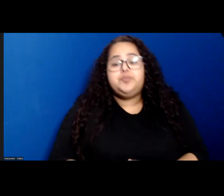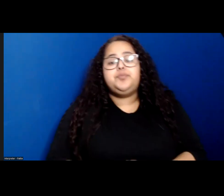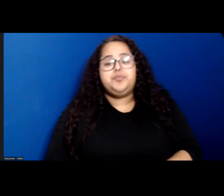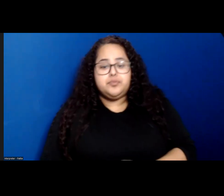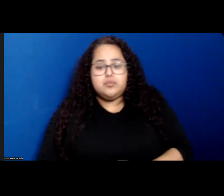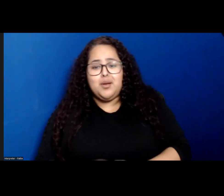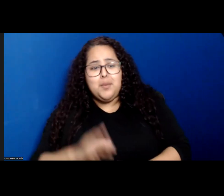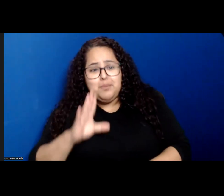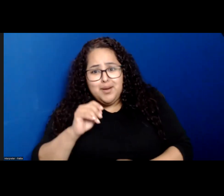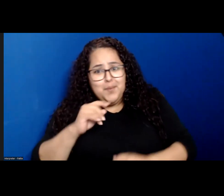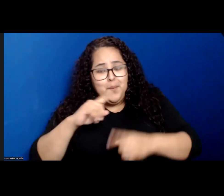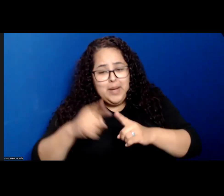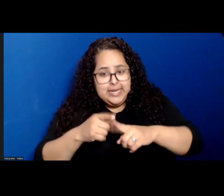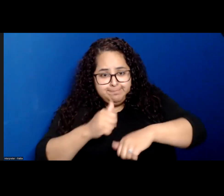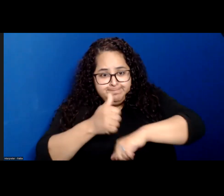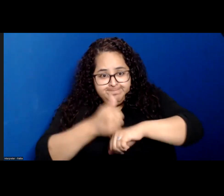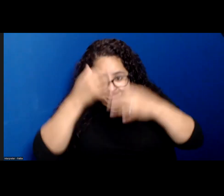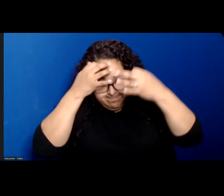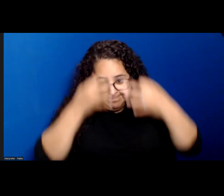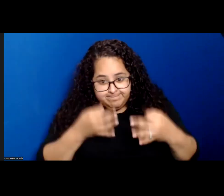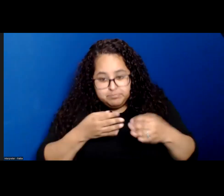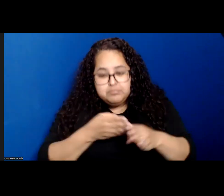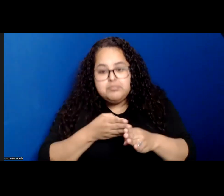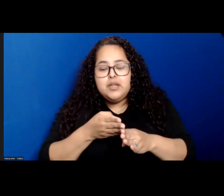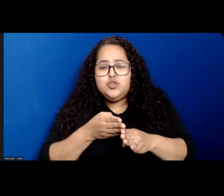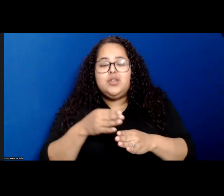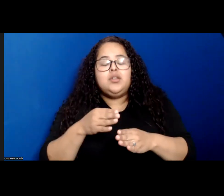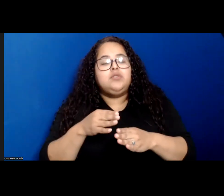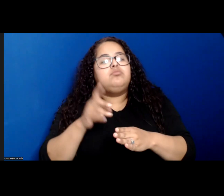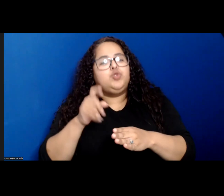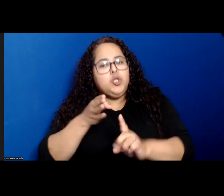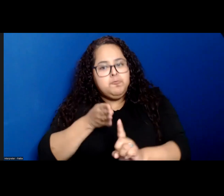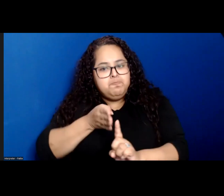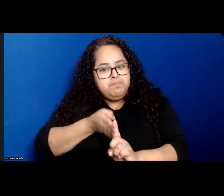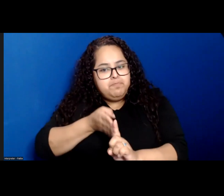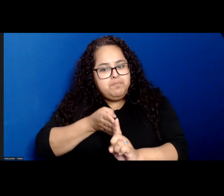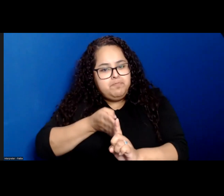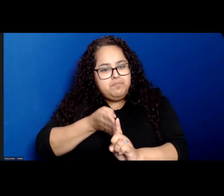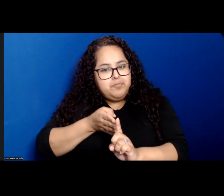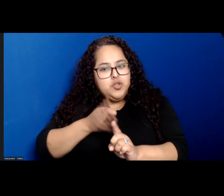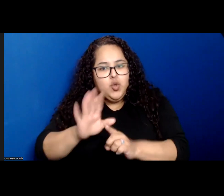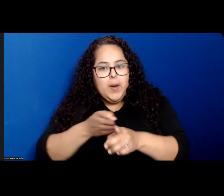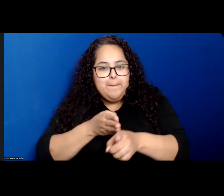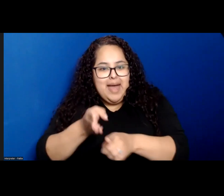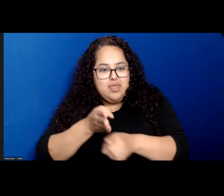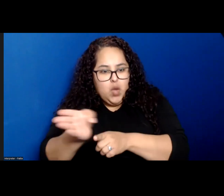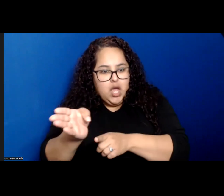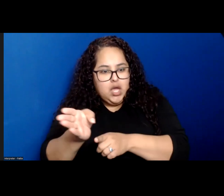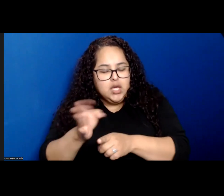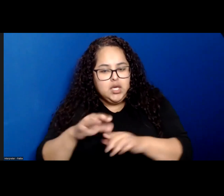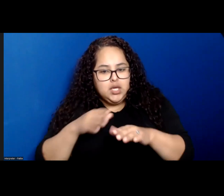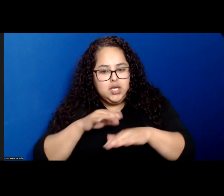But once you pick your major, see your counselor for your pathway.